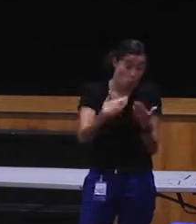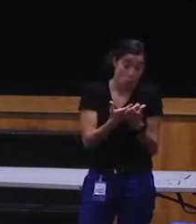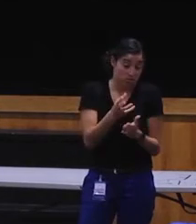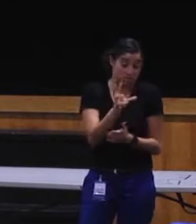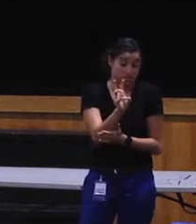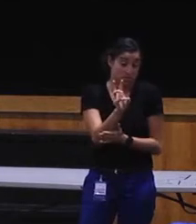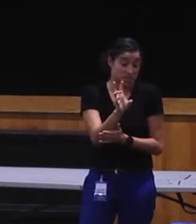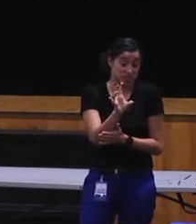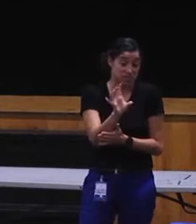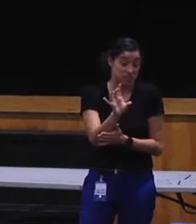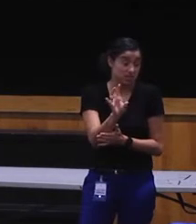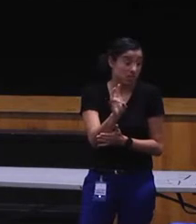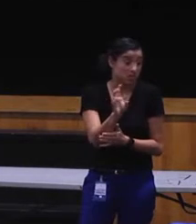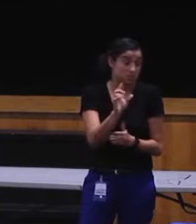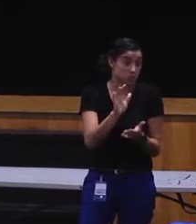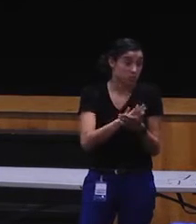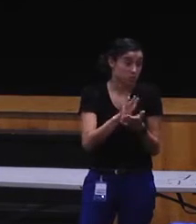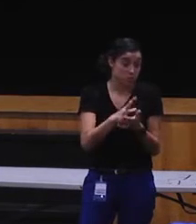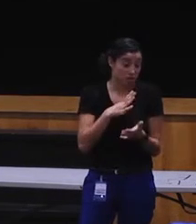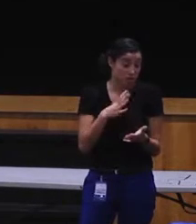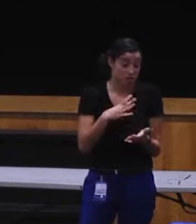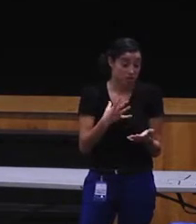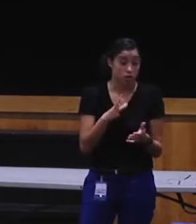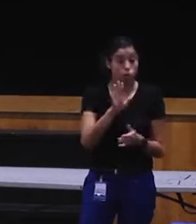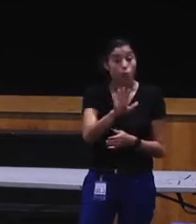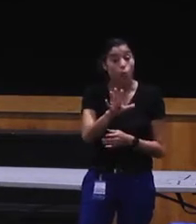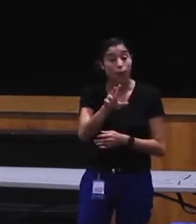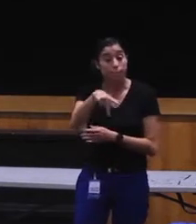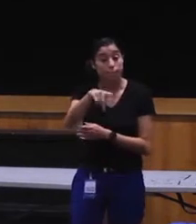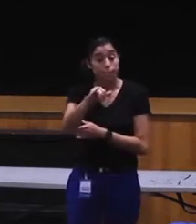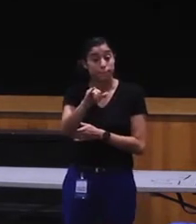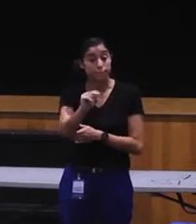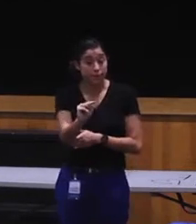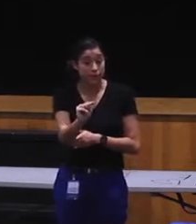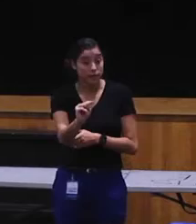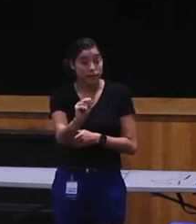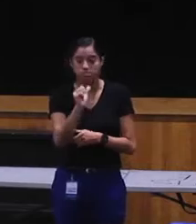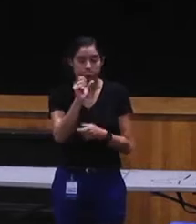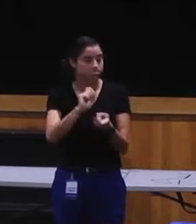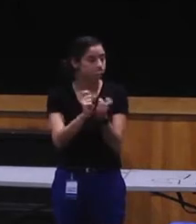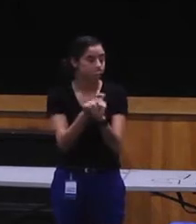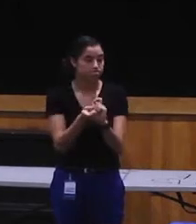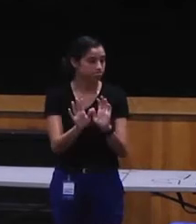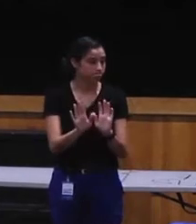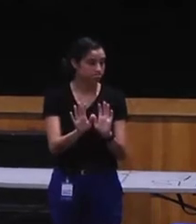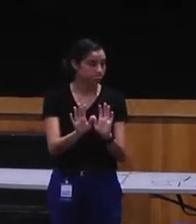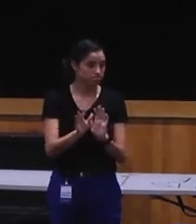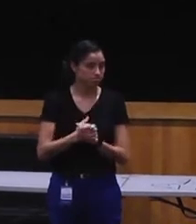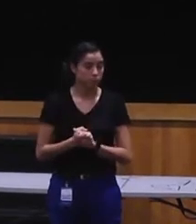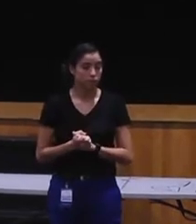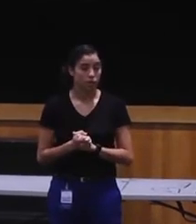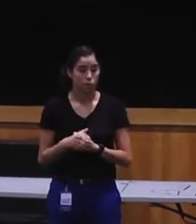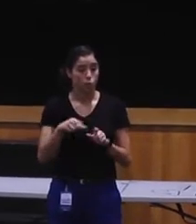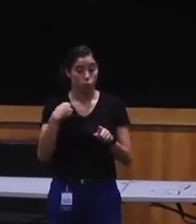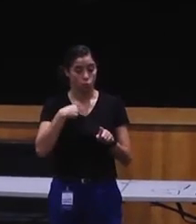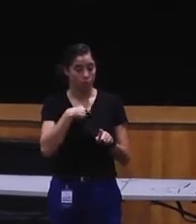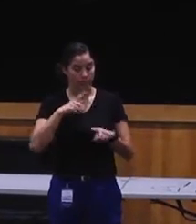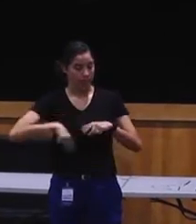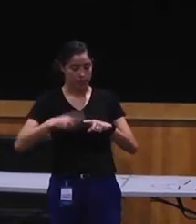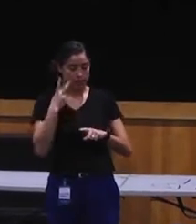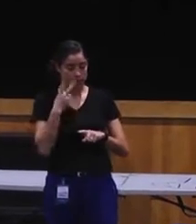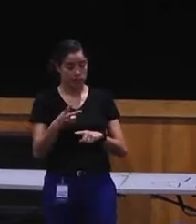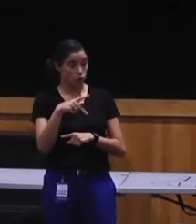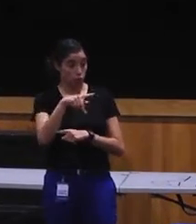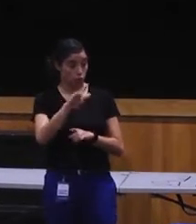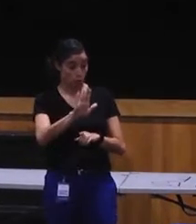well. Your PIN for the phone has not changed. Again, we cannot see your PIN. You have to log